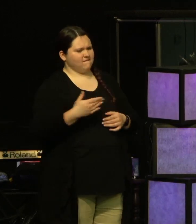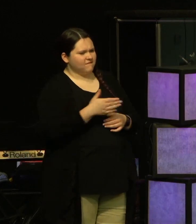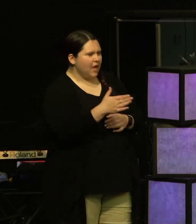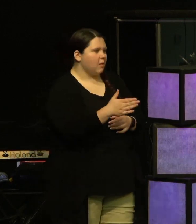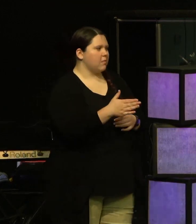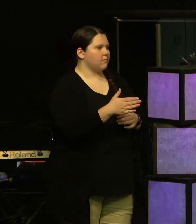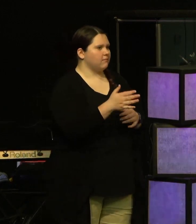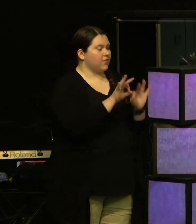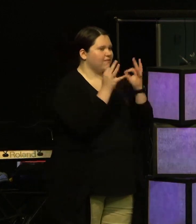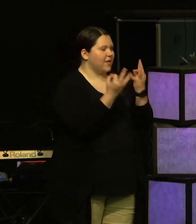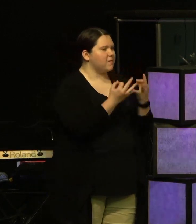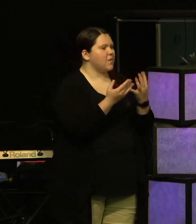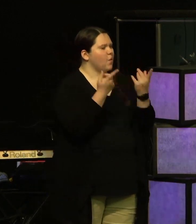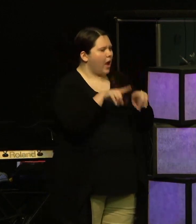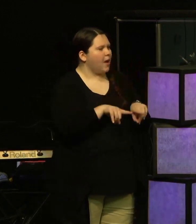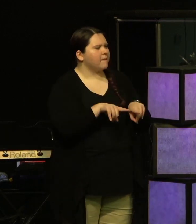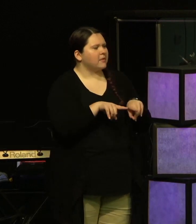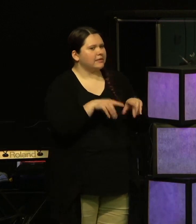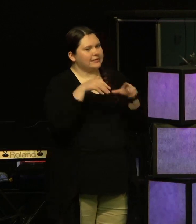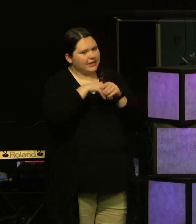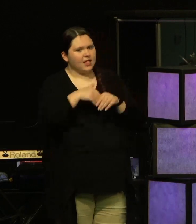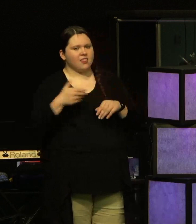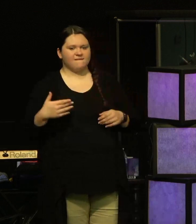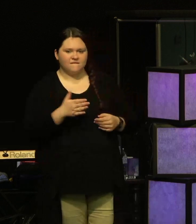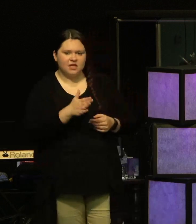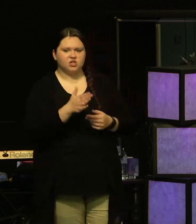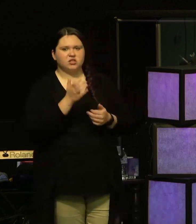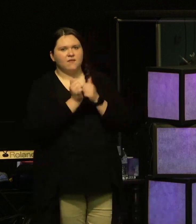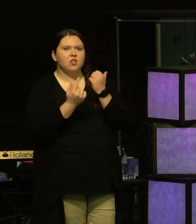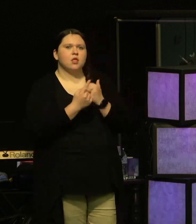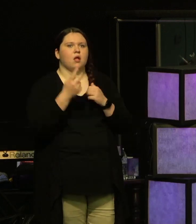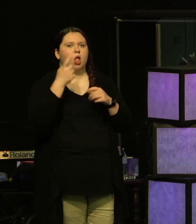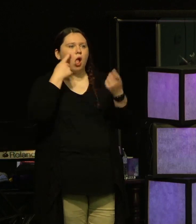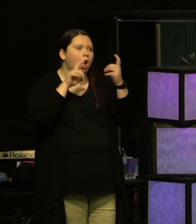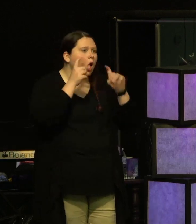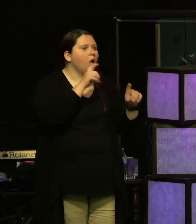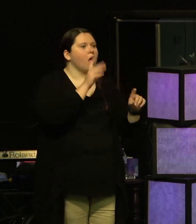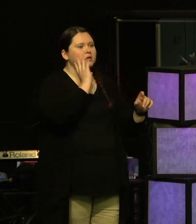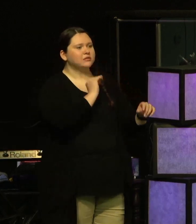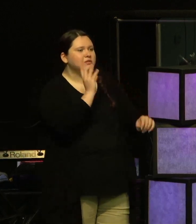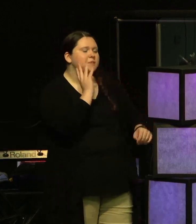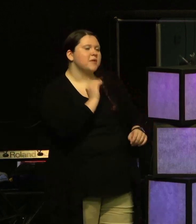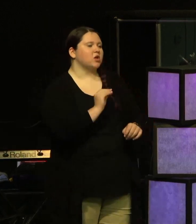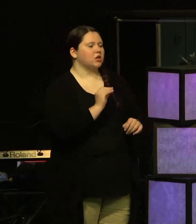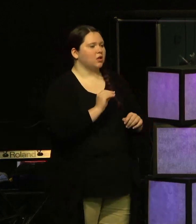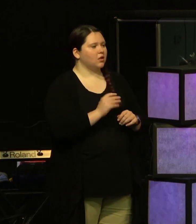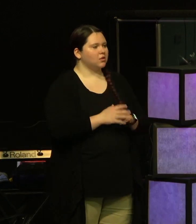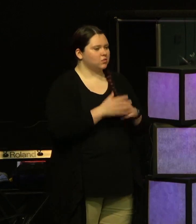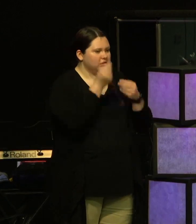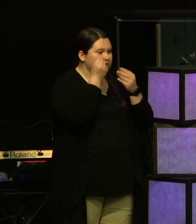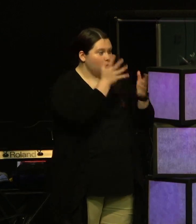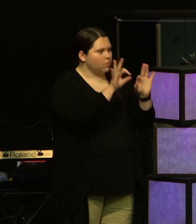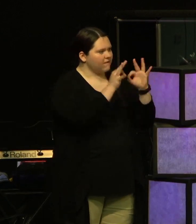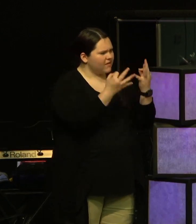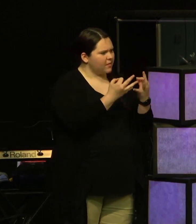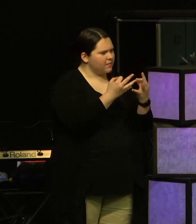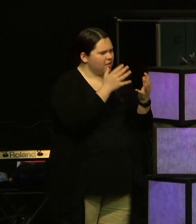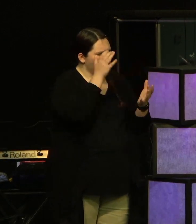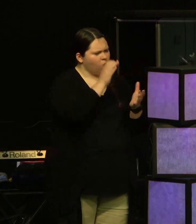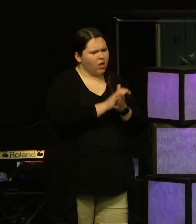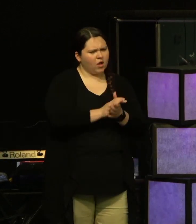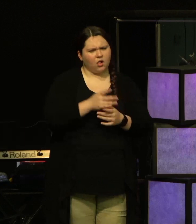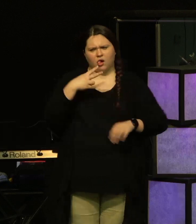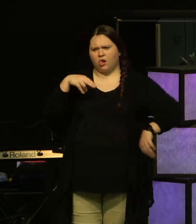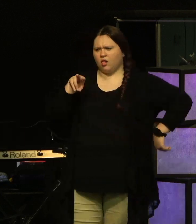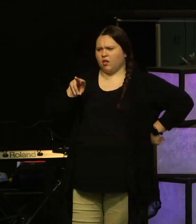him being inside that thing and what all he saw and experienced and all of that. And his wife looked at him and